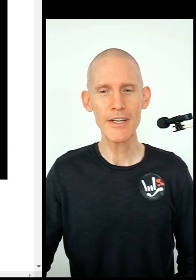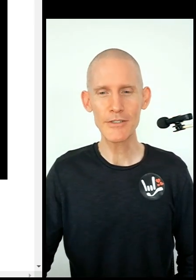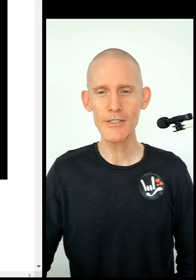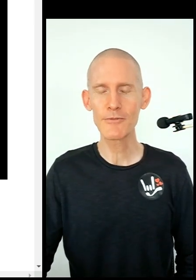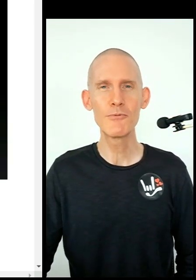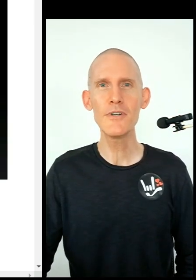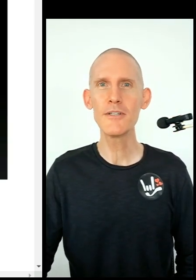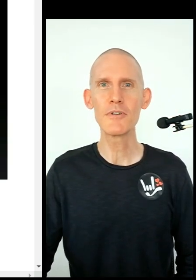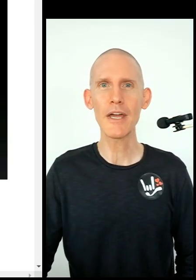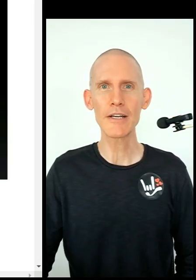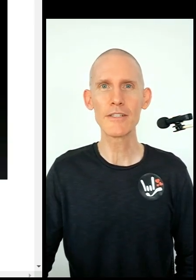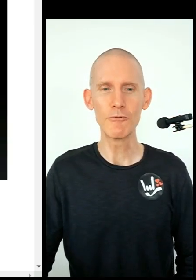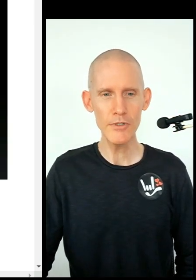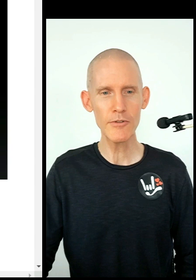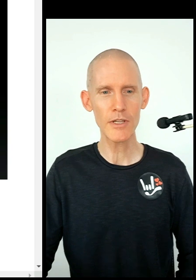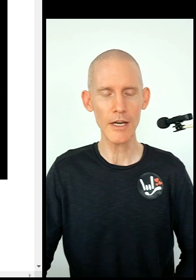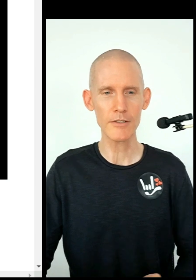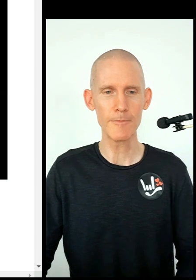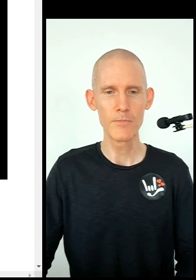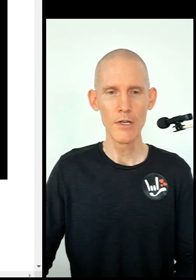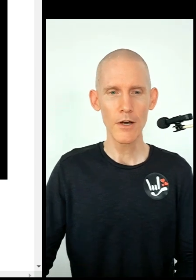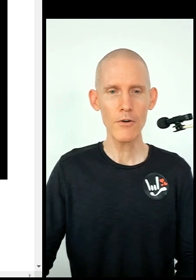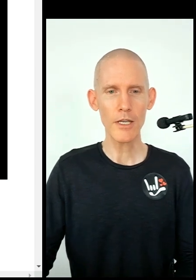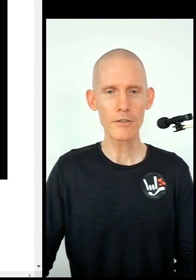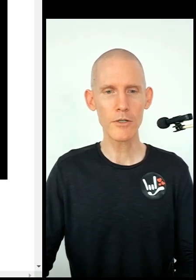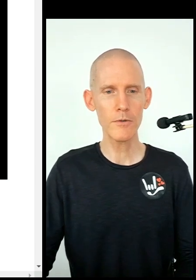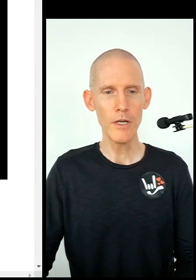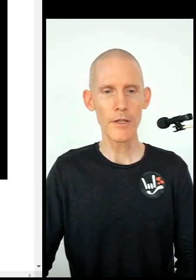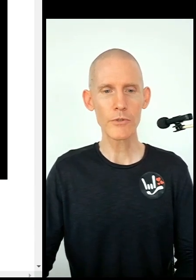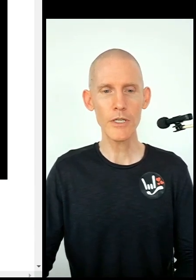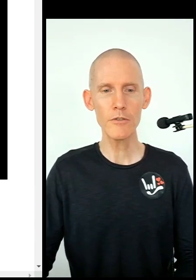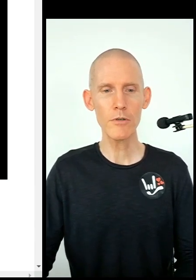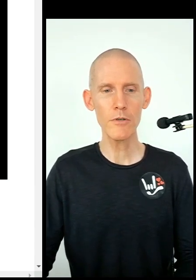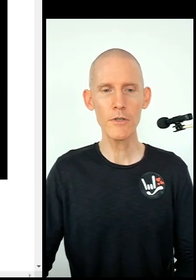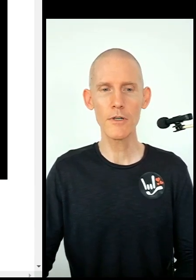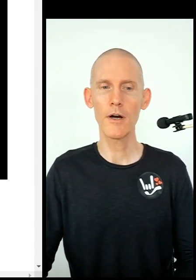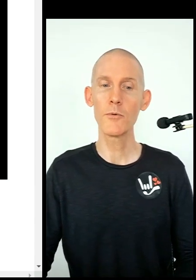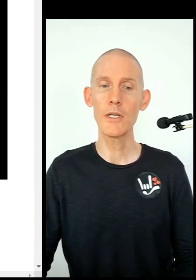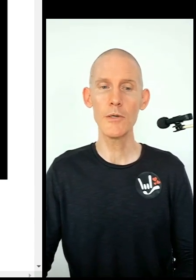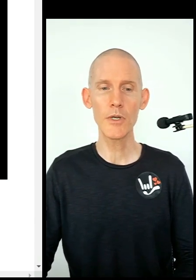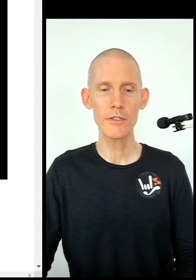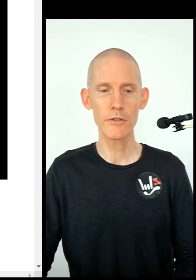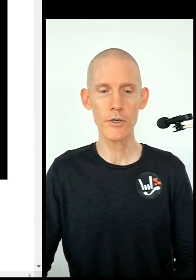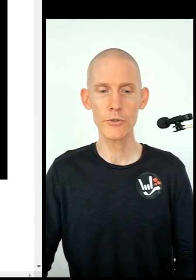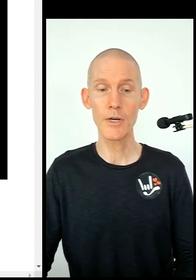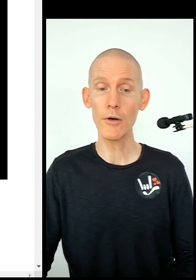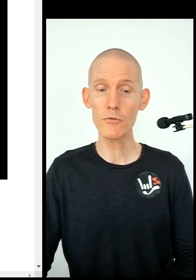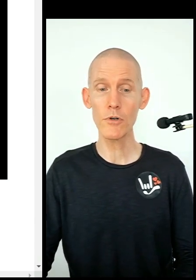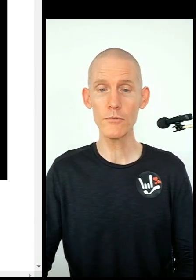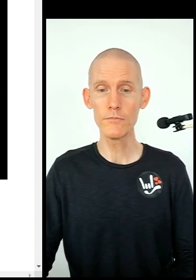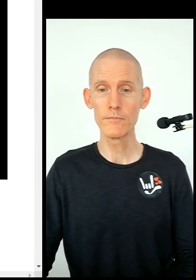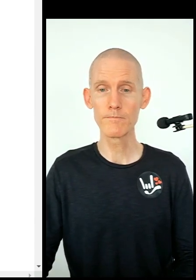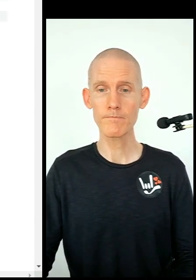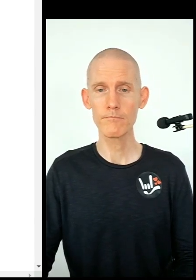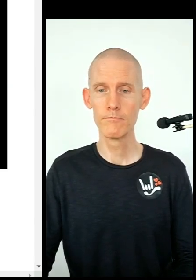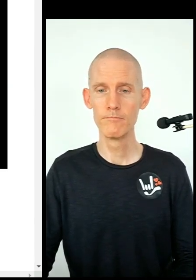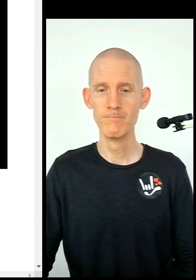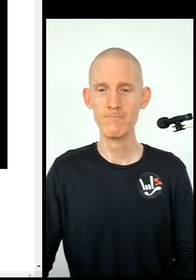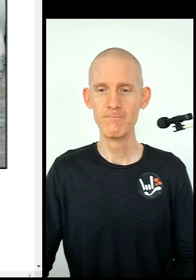is, I'm finding it just really relaxing, really relaxing. Okay, so there was an intro on the weekly mix, and there's also an